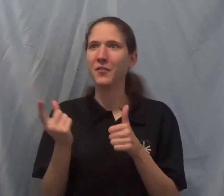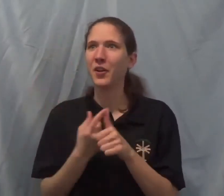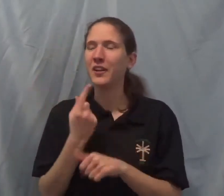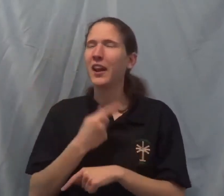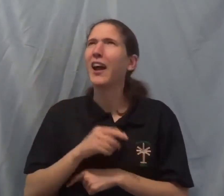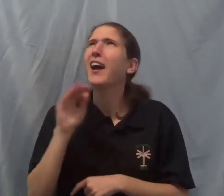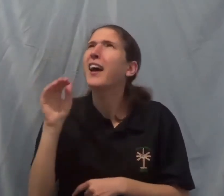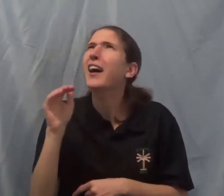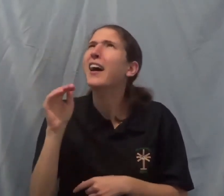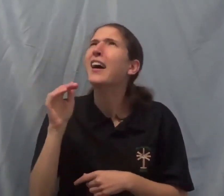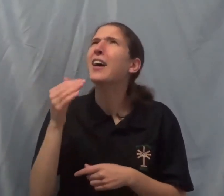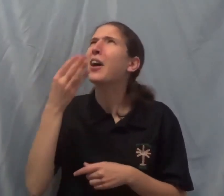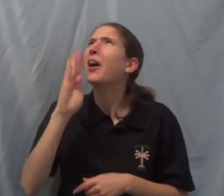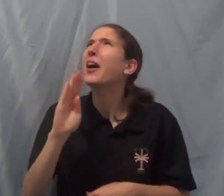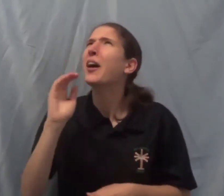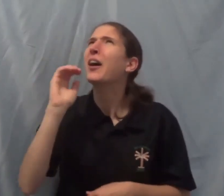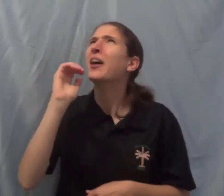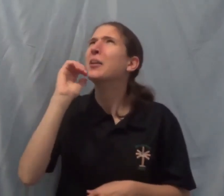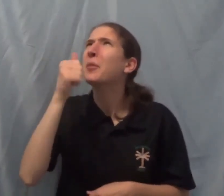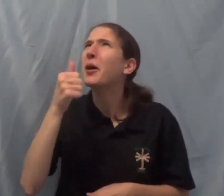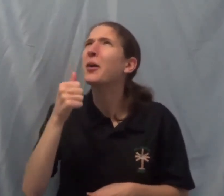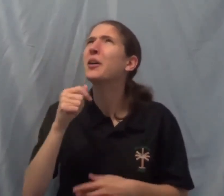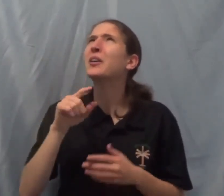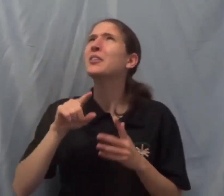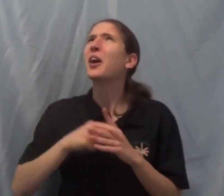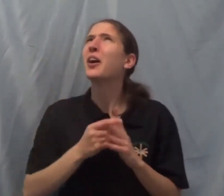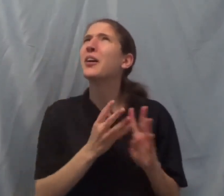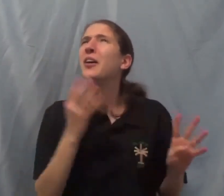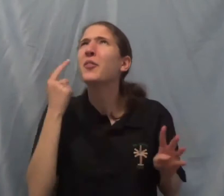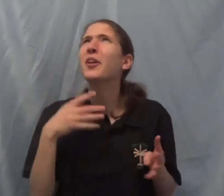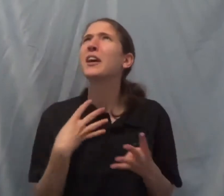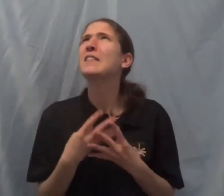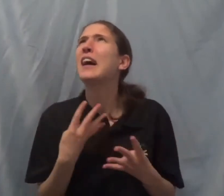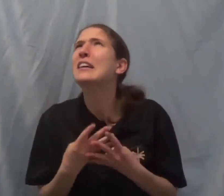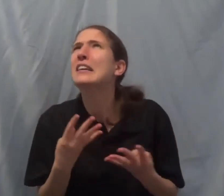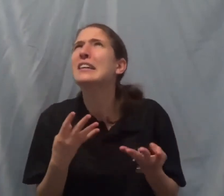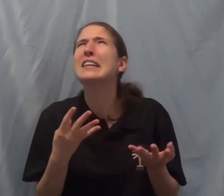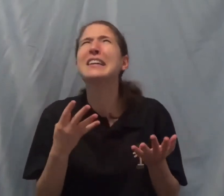men." And they stuck me in this church where there's sort of like St. Peter's downtown, but it was